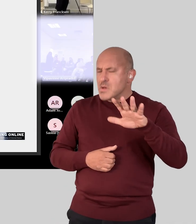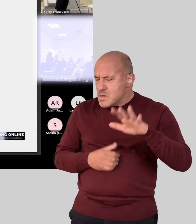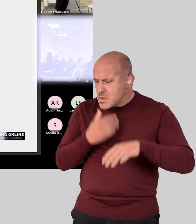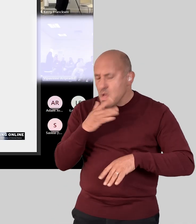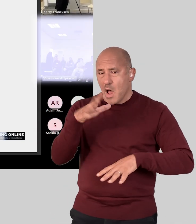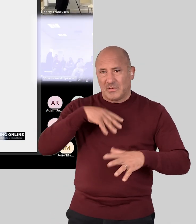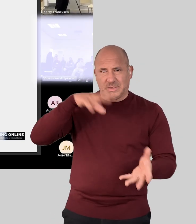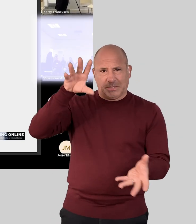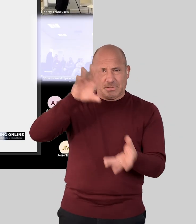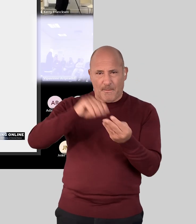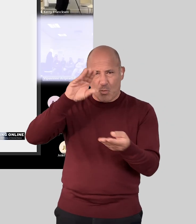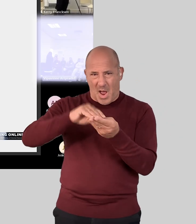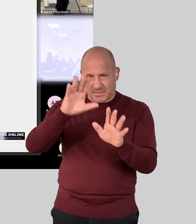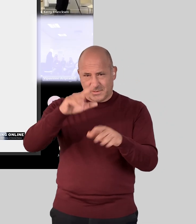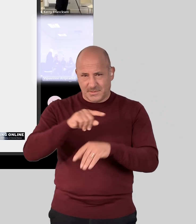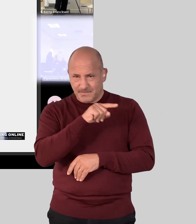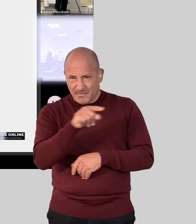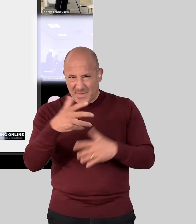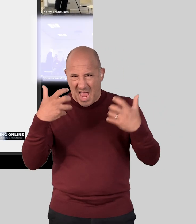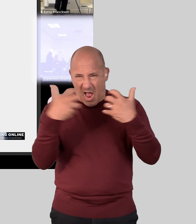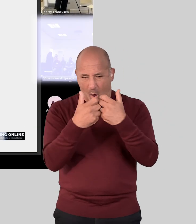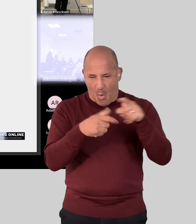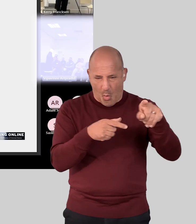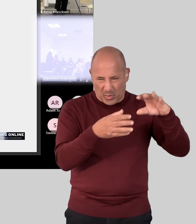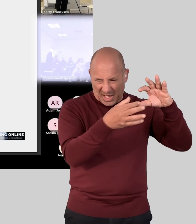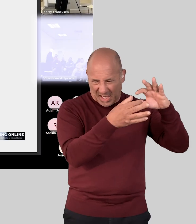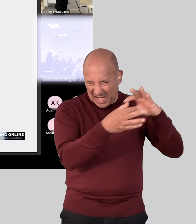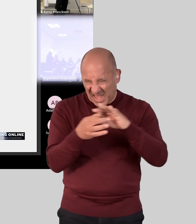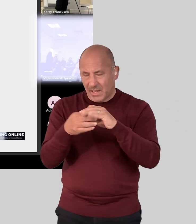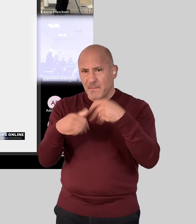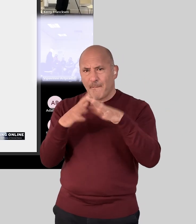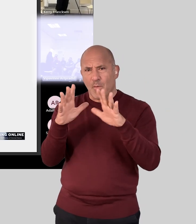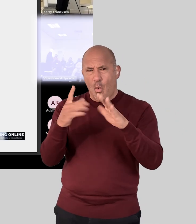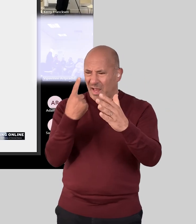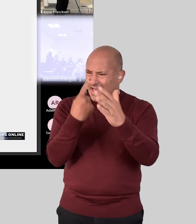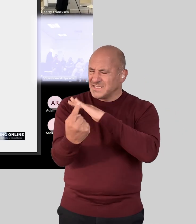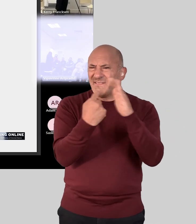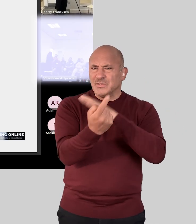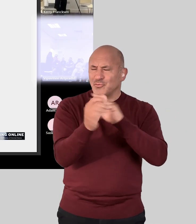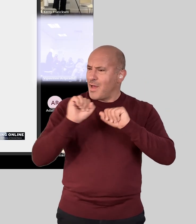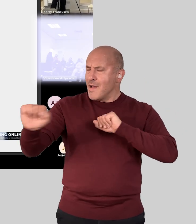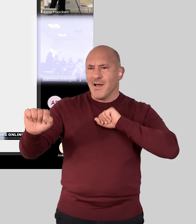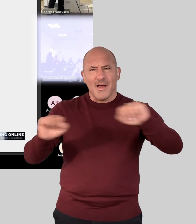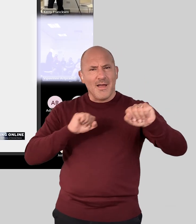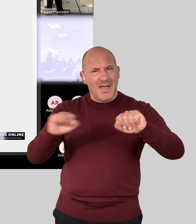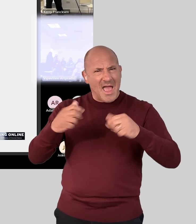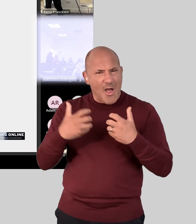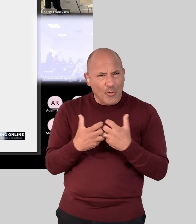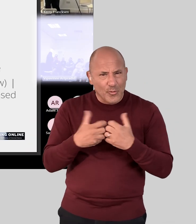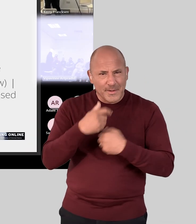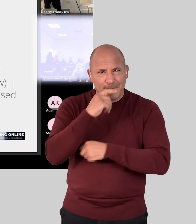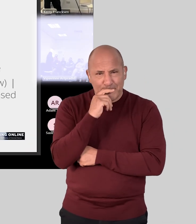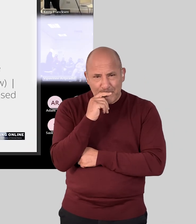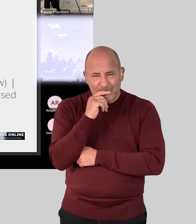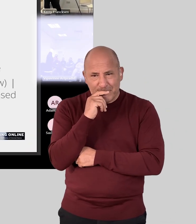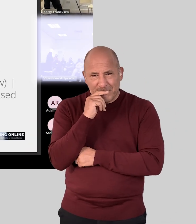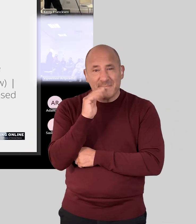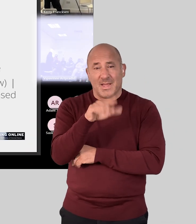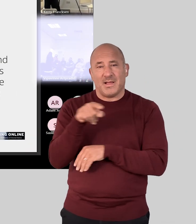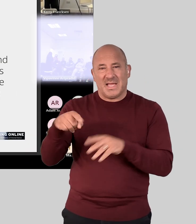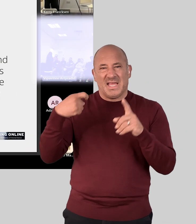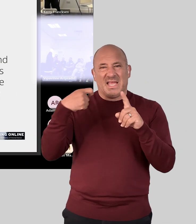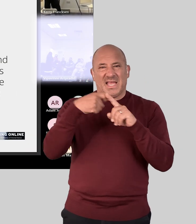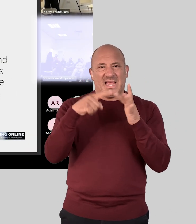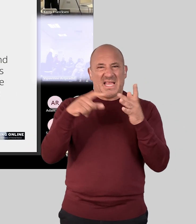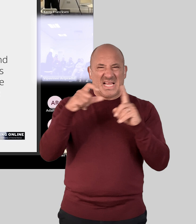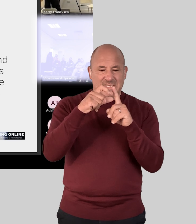context. And then we did, just to summarise, we were looking then how that plays with the rise of